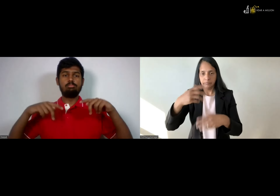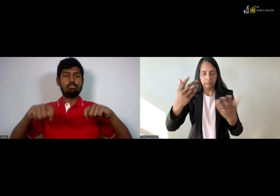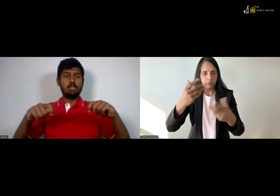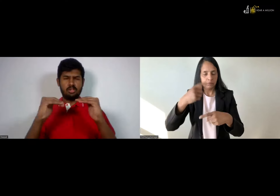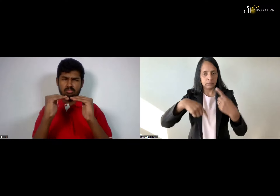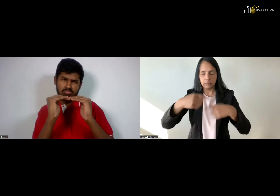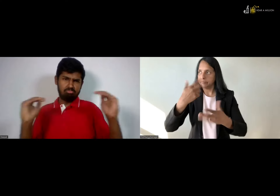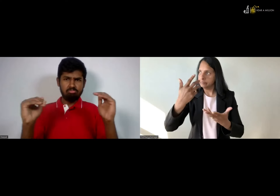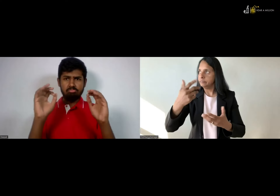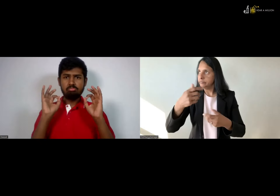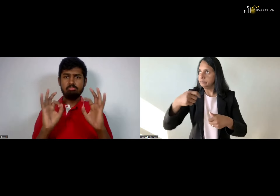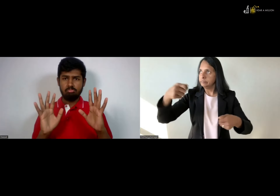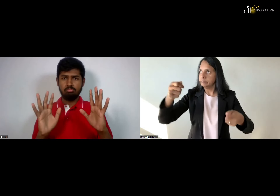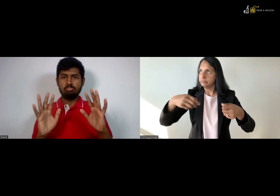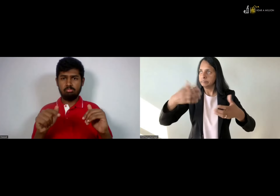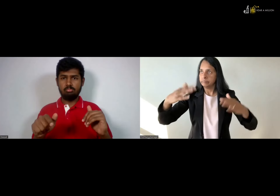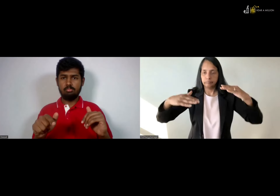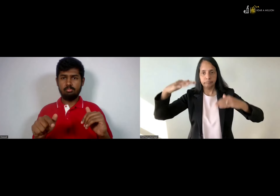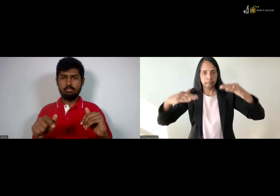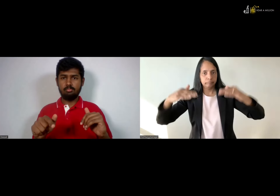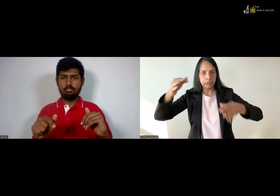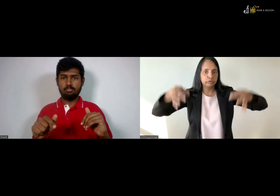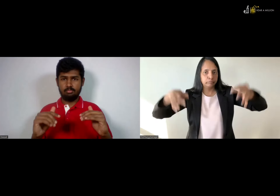injustice, what would be the sign for it?